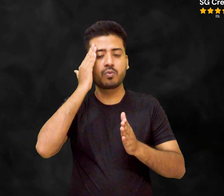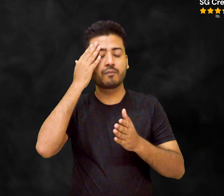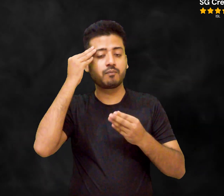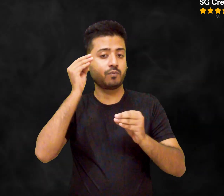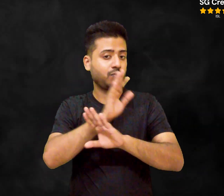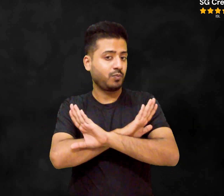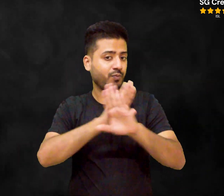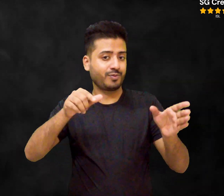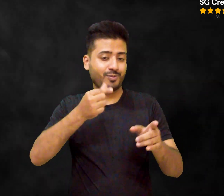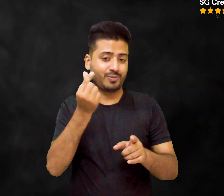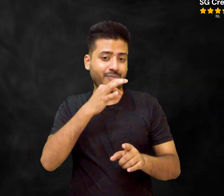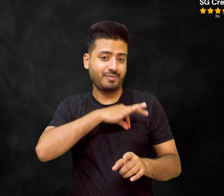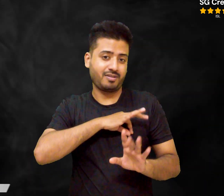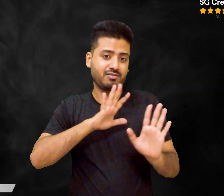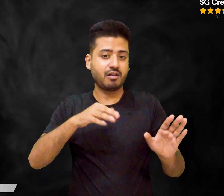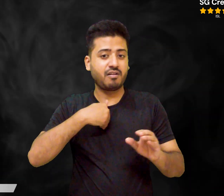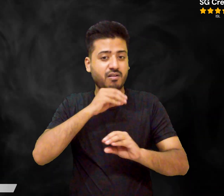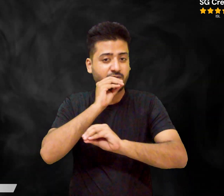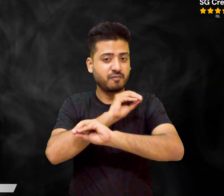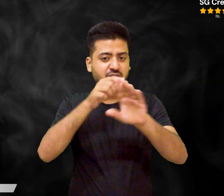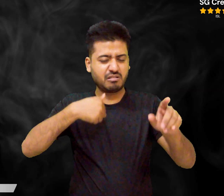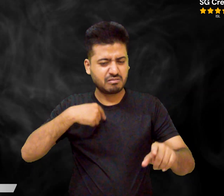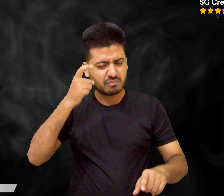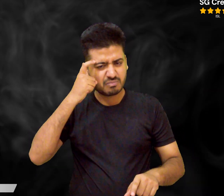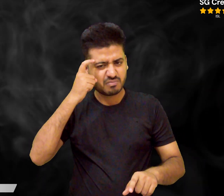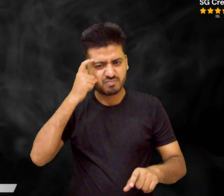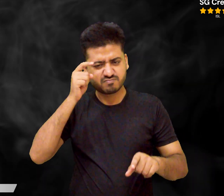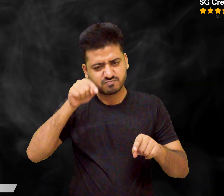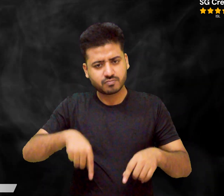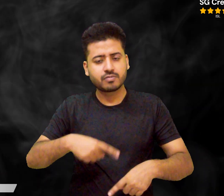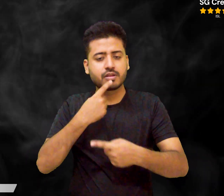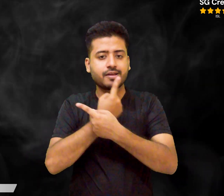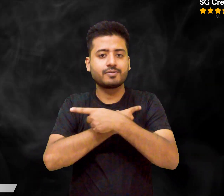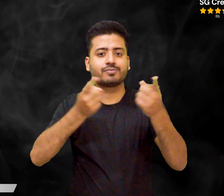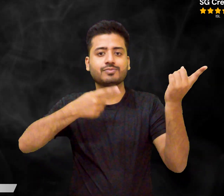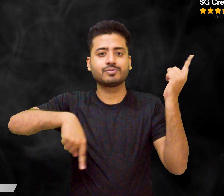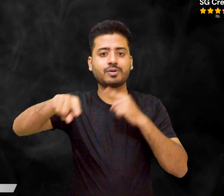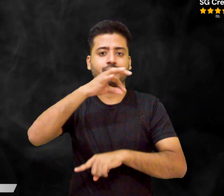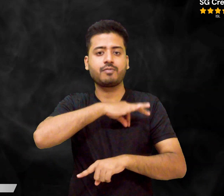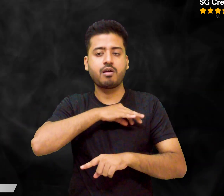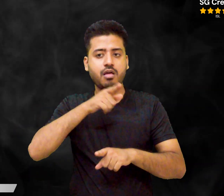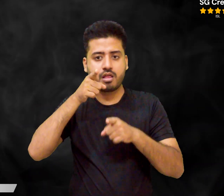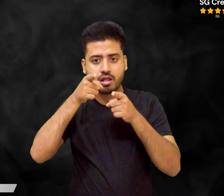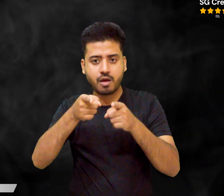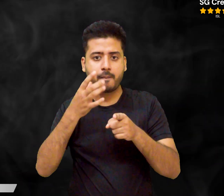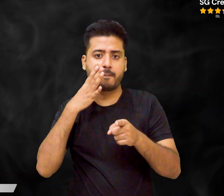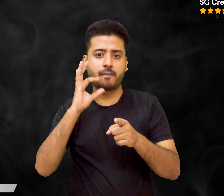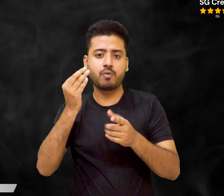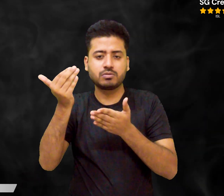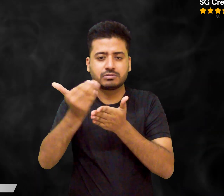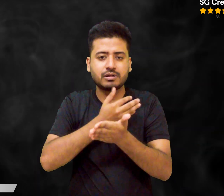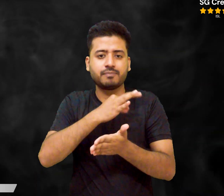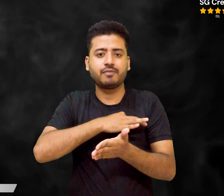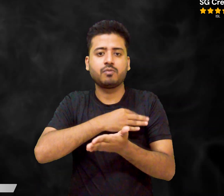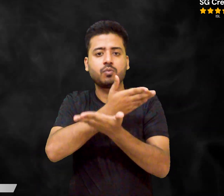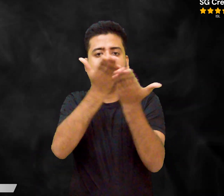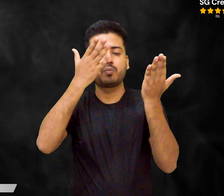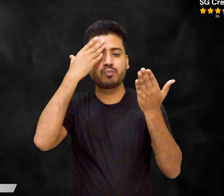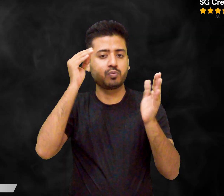complex profile. In Indian cooking, the use of spice powders like garam masala and other blends involves specific rules and techniques